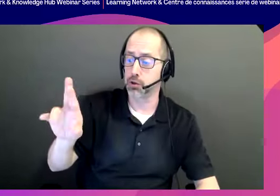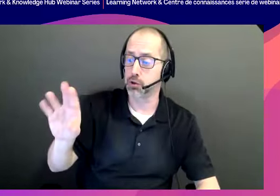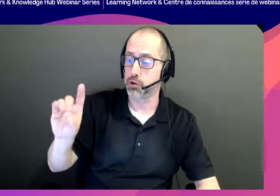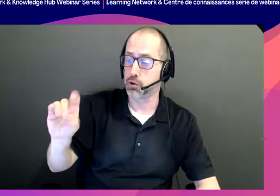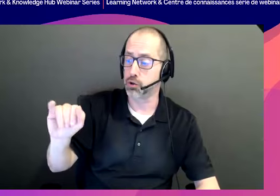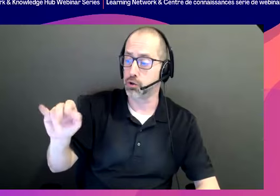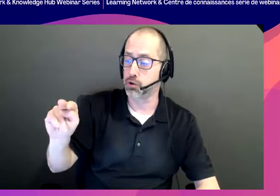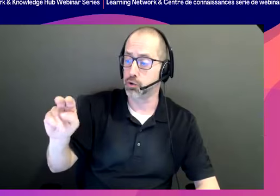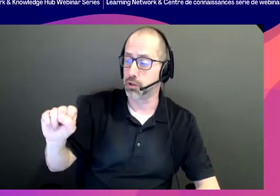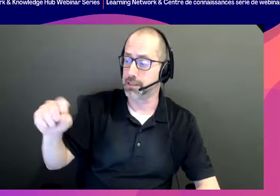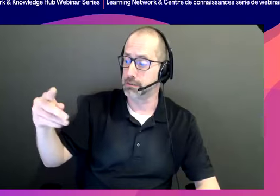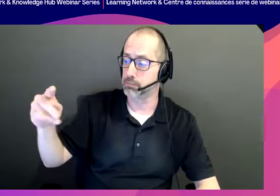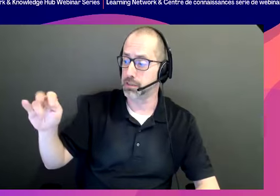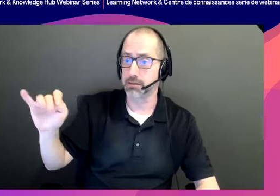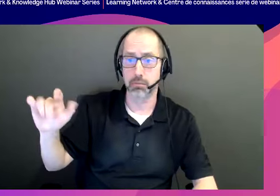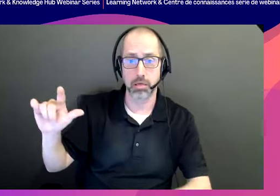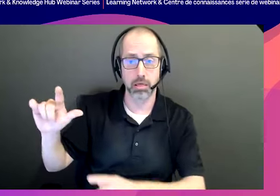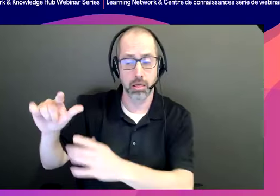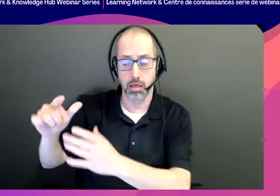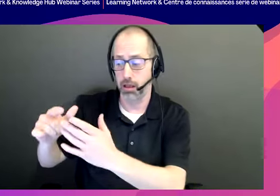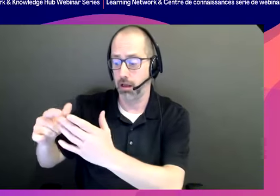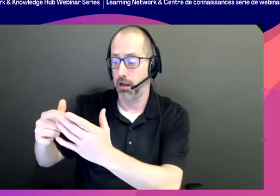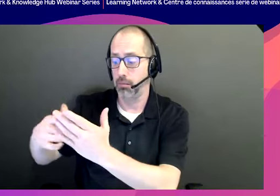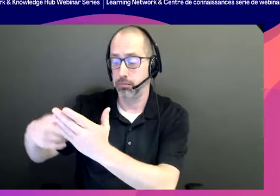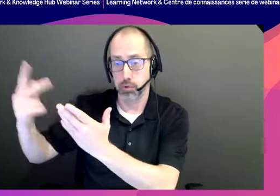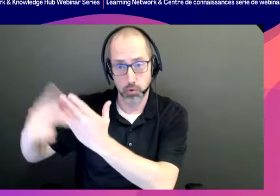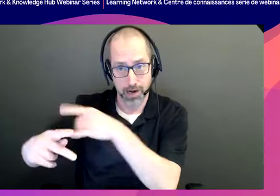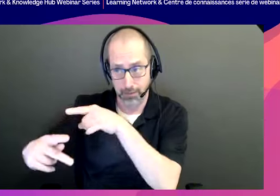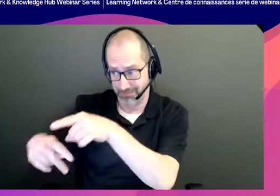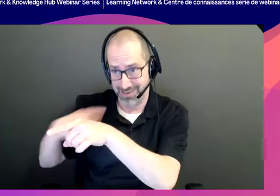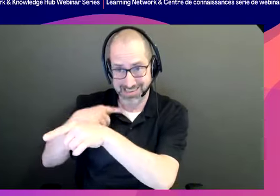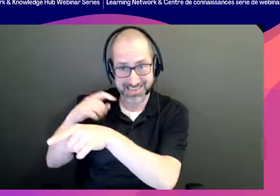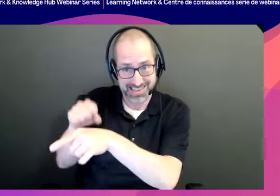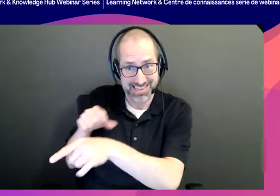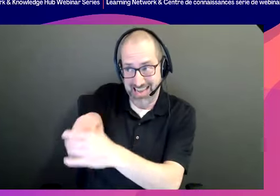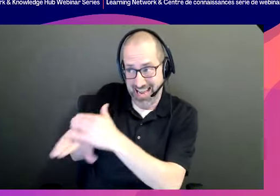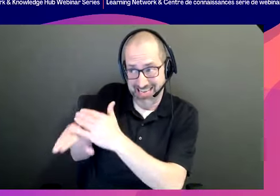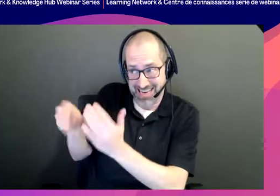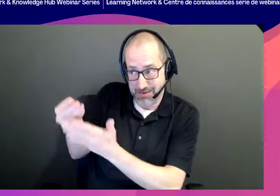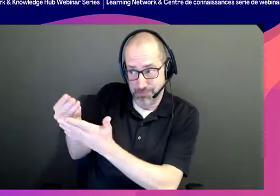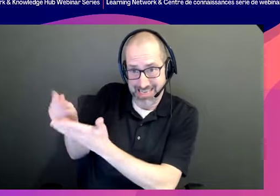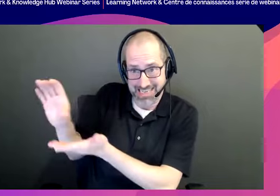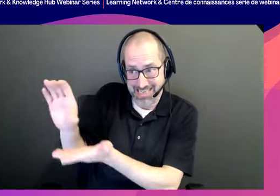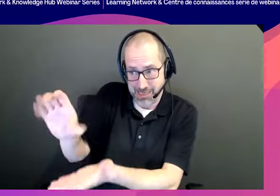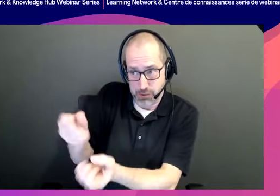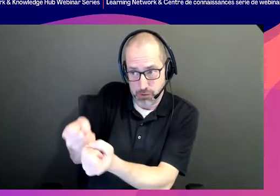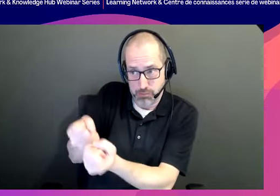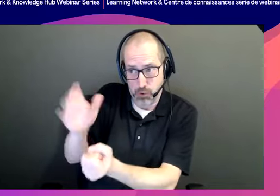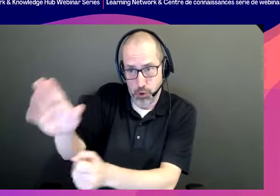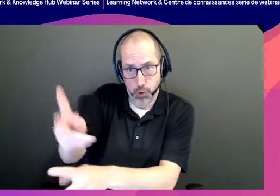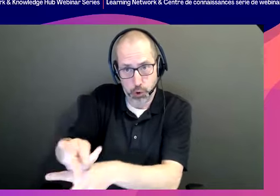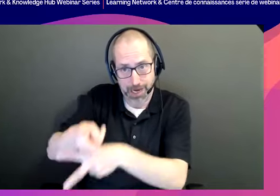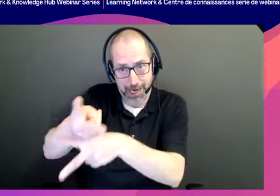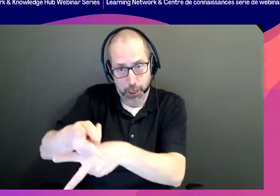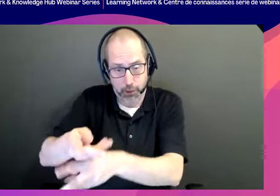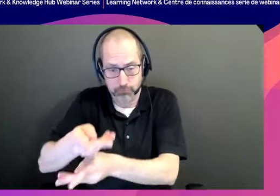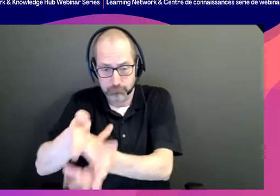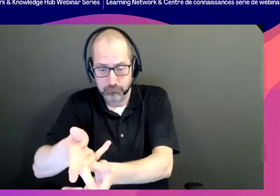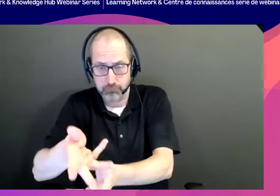can potentially access funding to support her caregiving responsibilities. In the end,